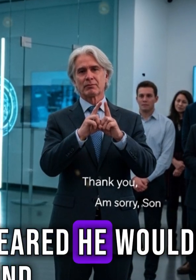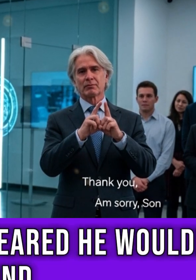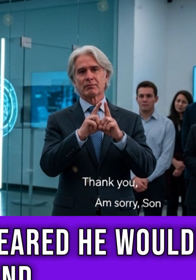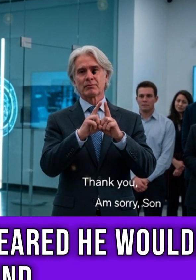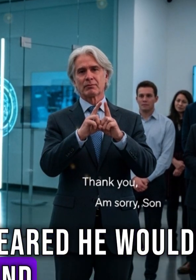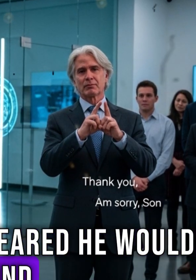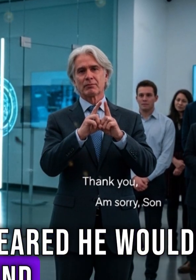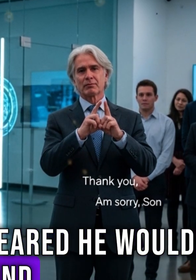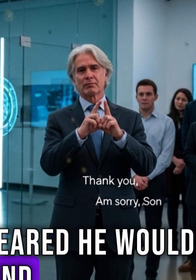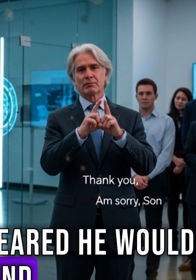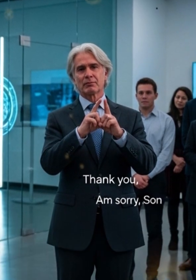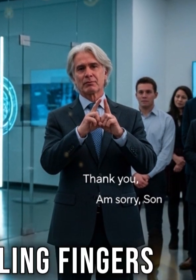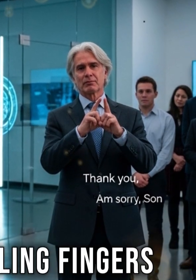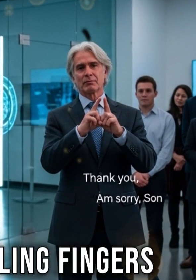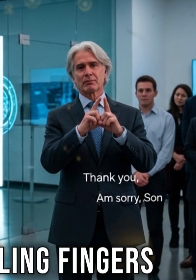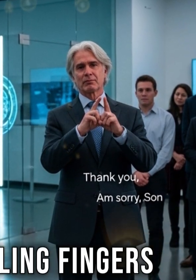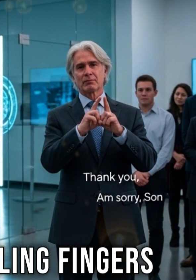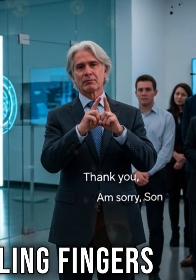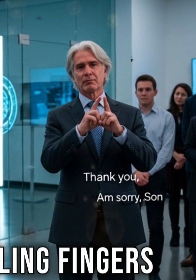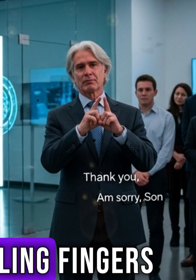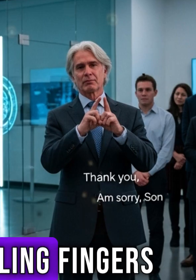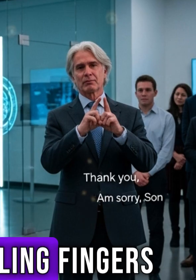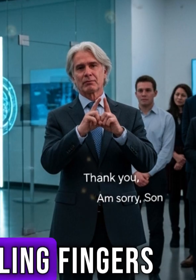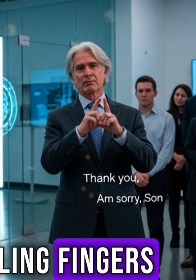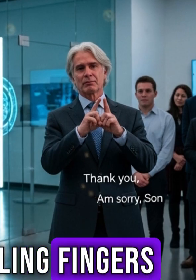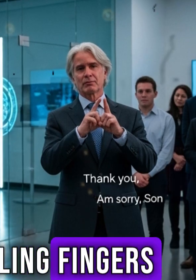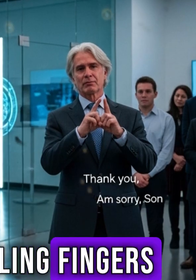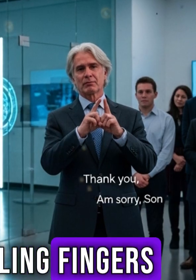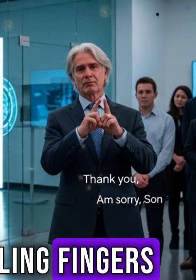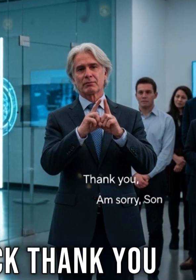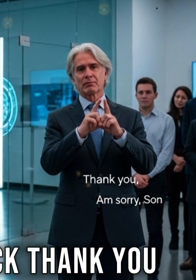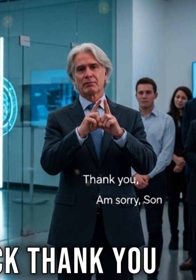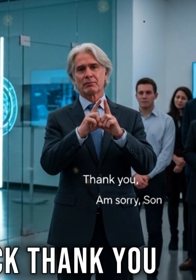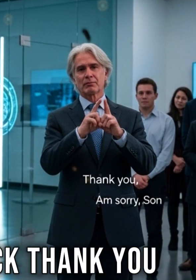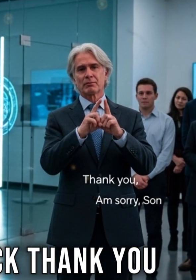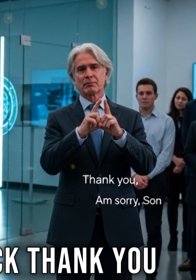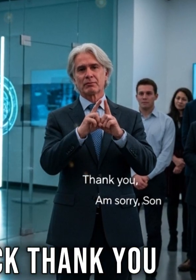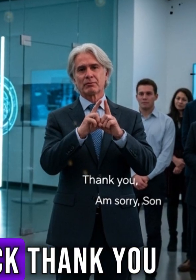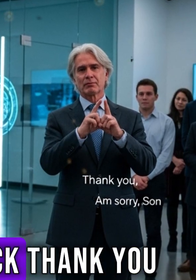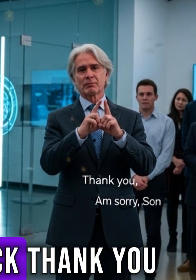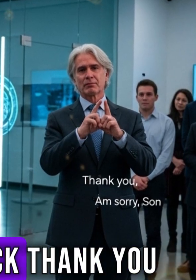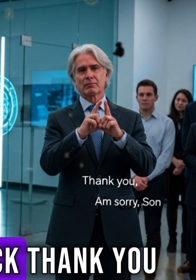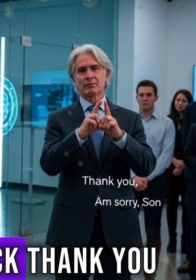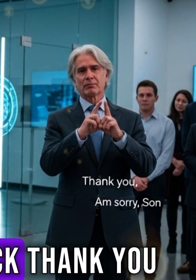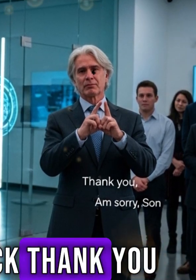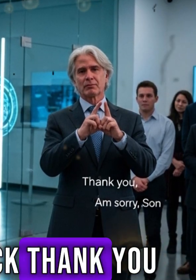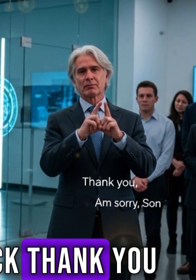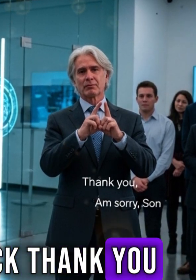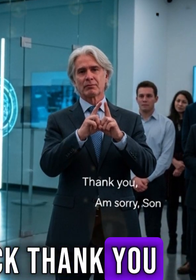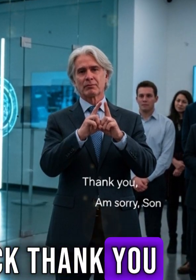wouldn't respond. Then, with trembling fingers, Julian signed back. "Thank